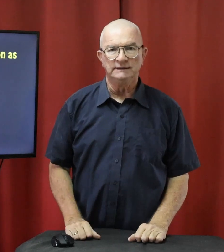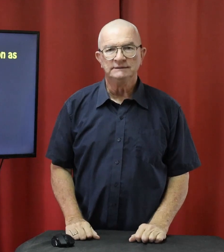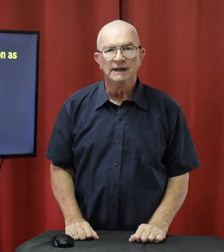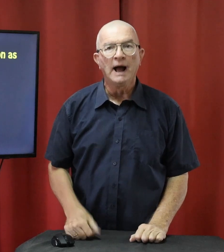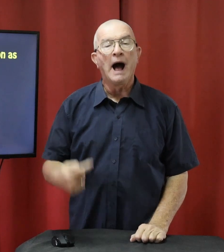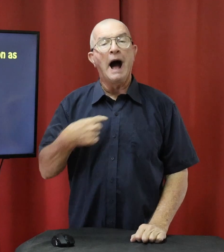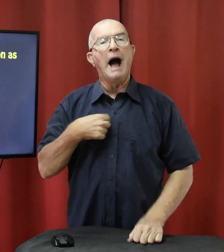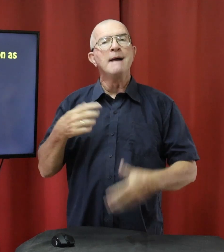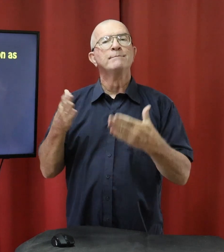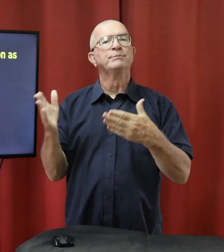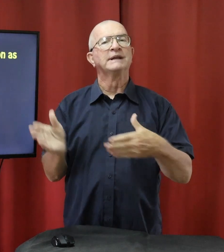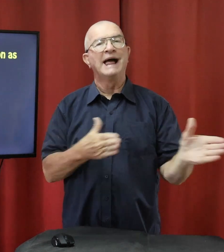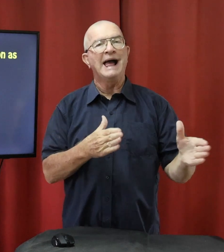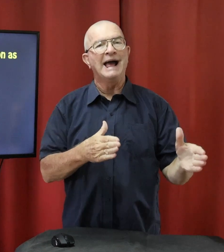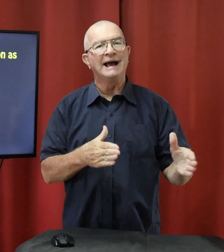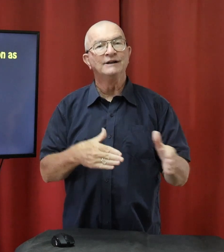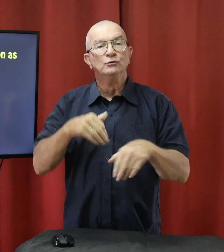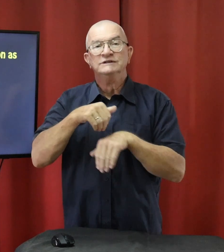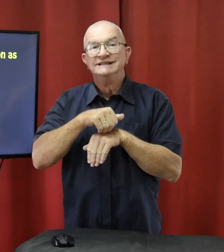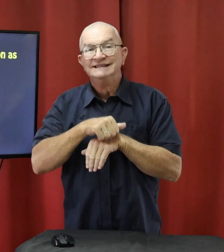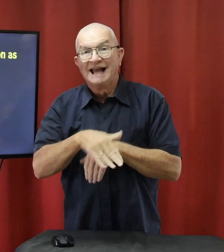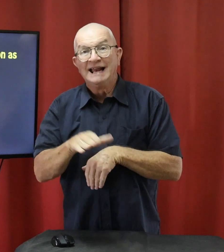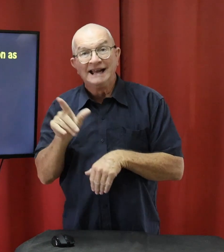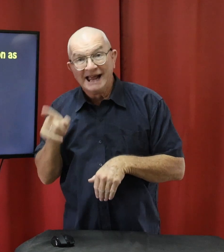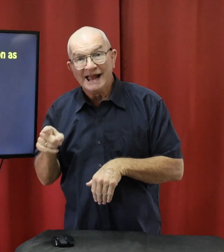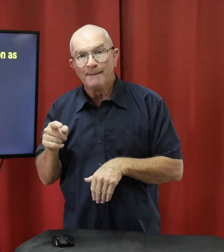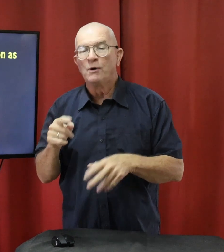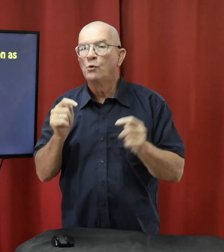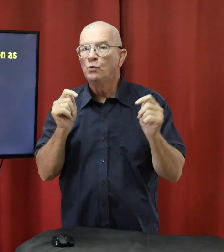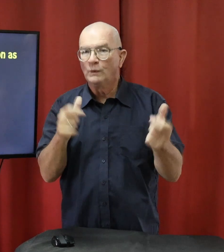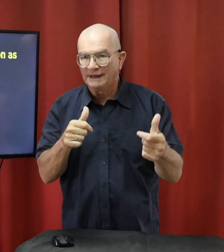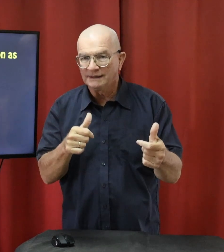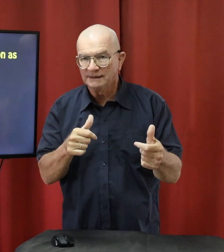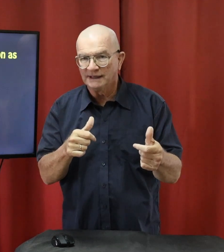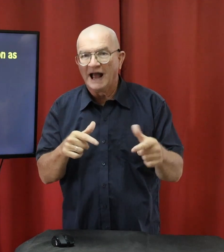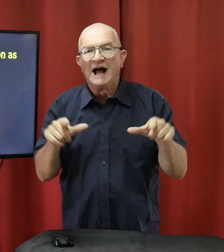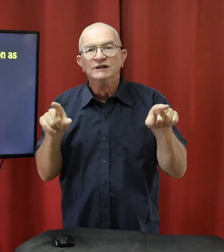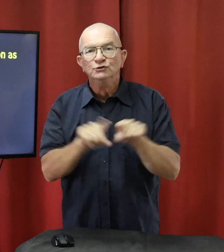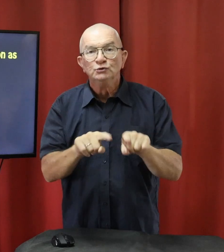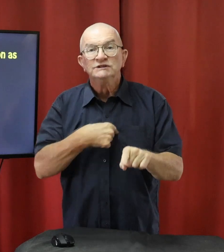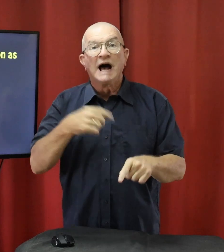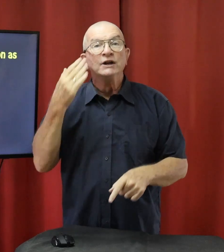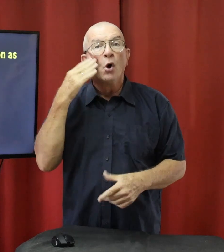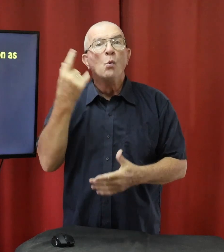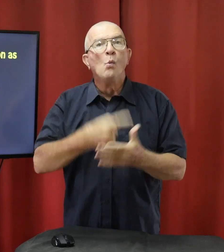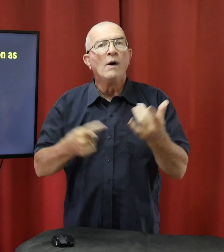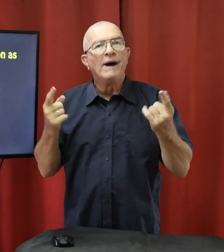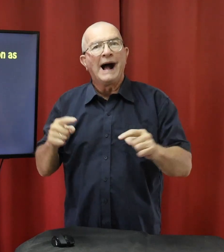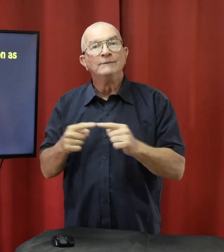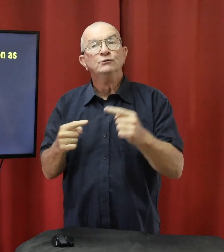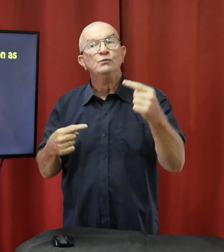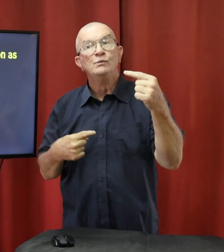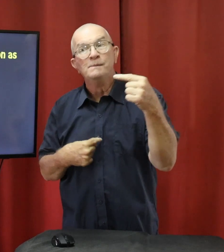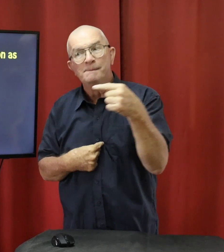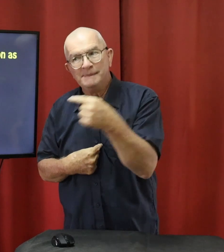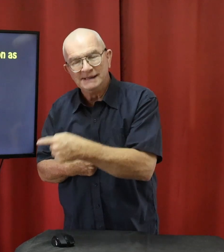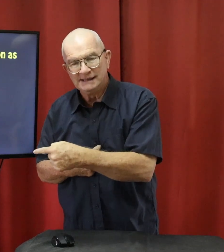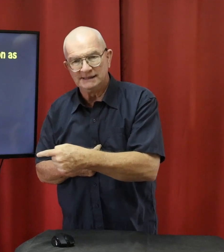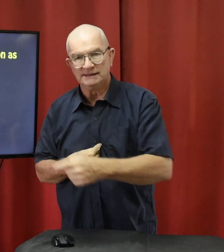Verse 23, "I plan to send him to you quickly, as soon as I know what